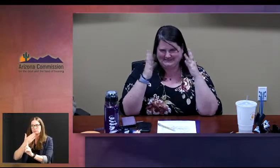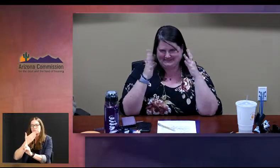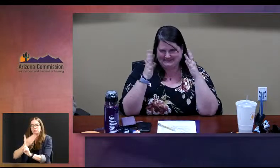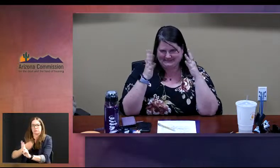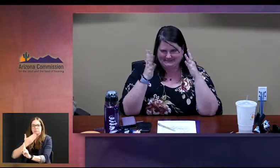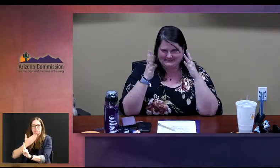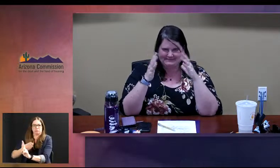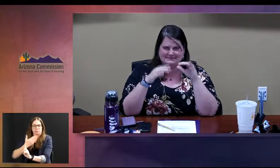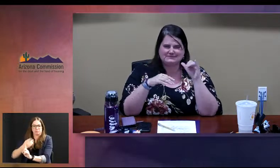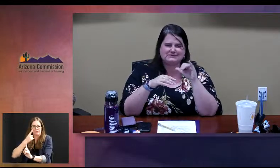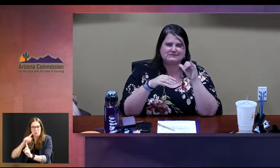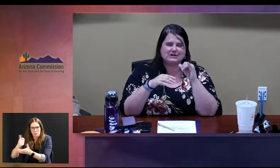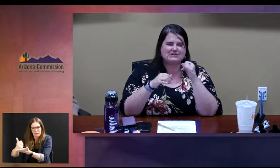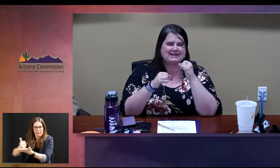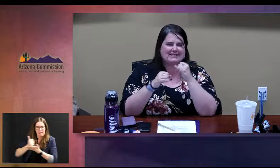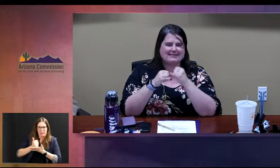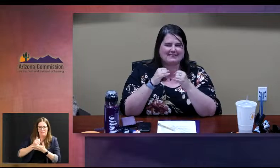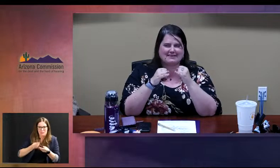applause for you. Thanks, Ricky.